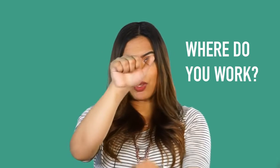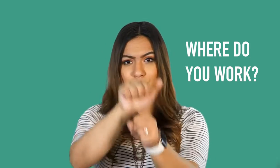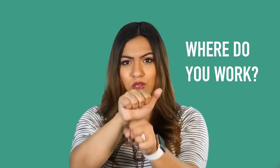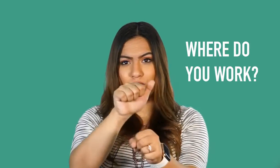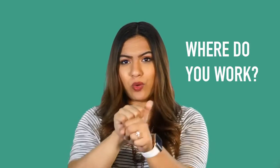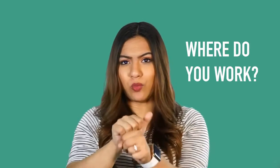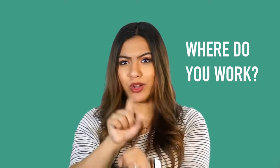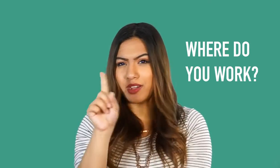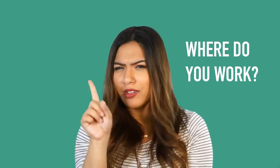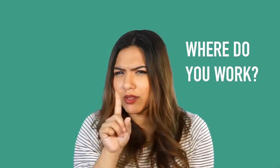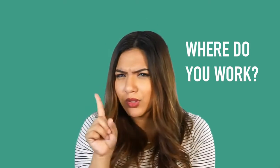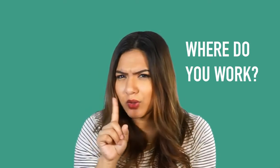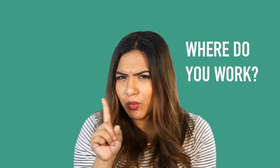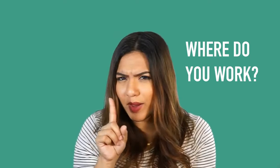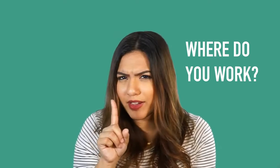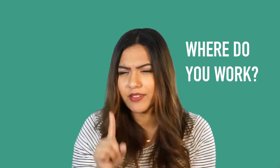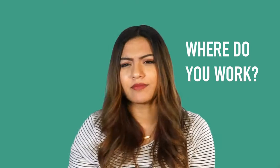You work where?